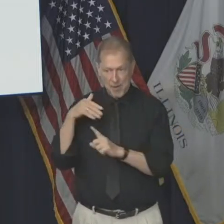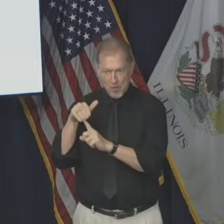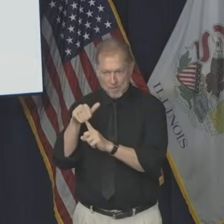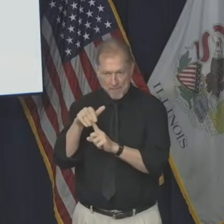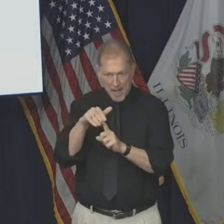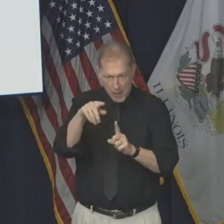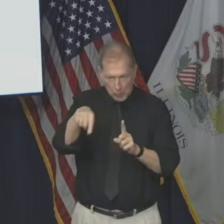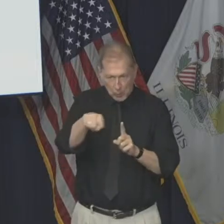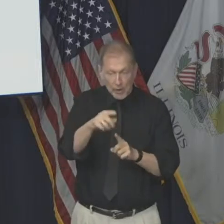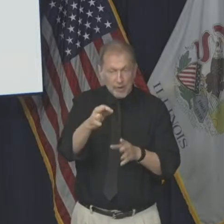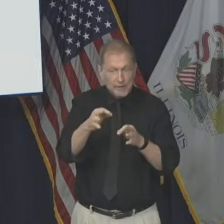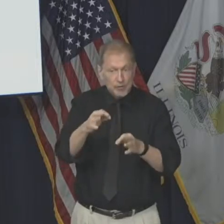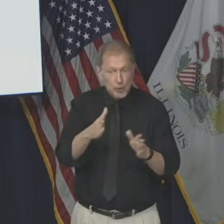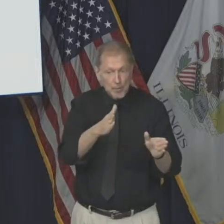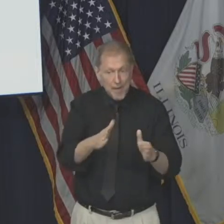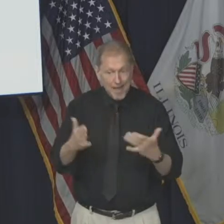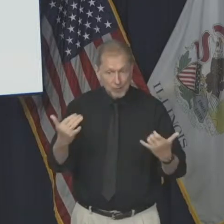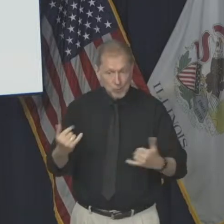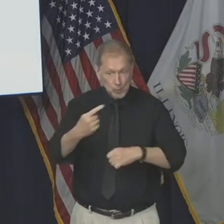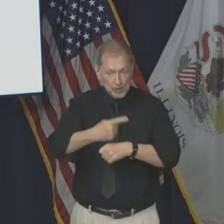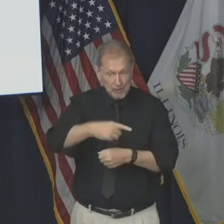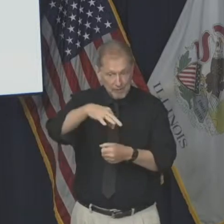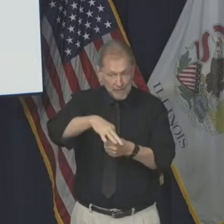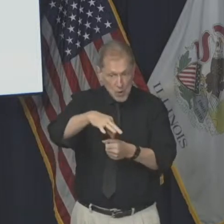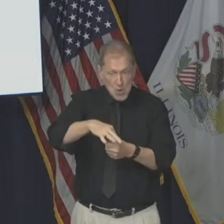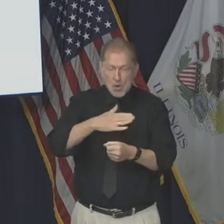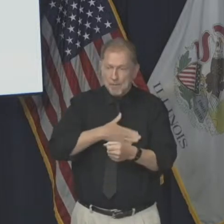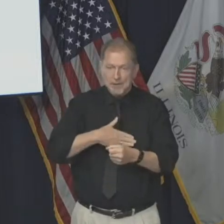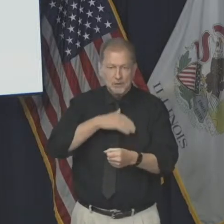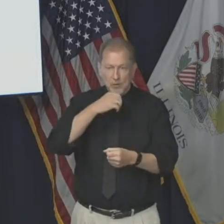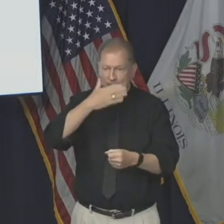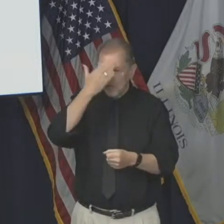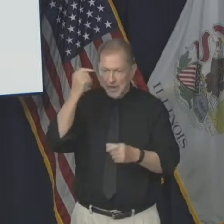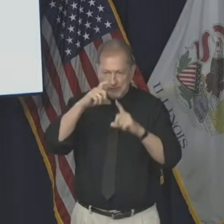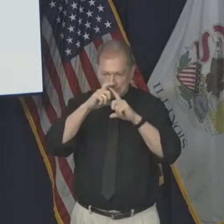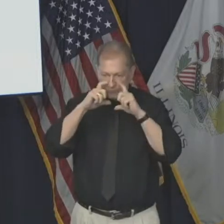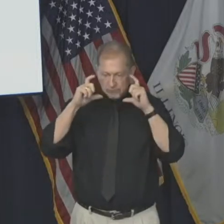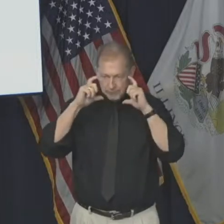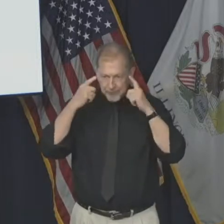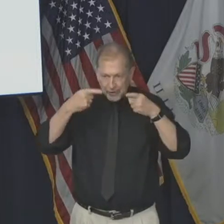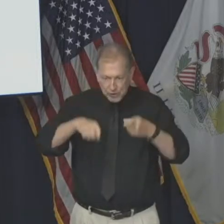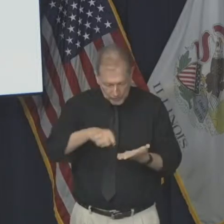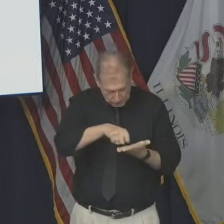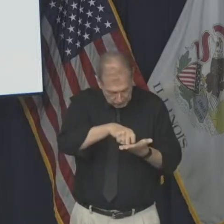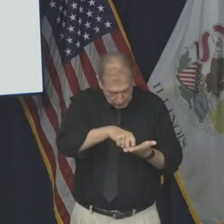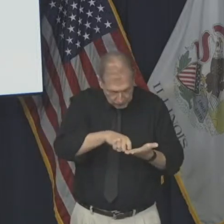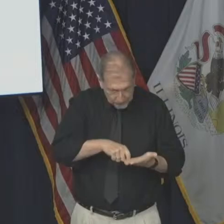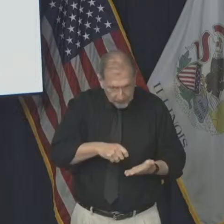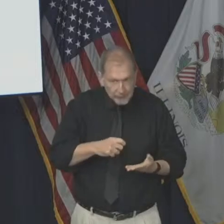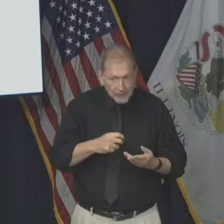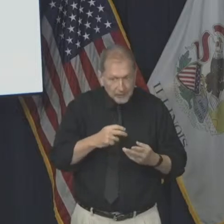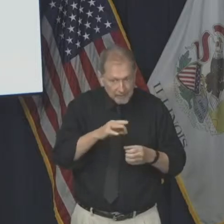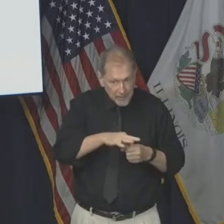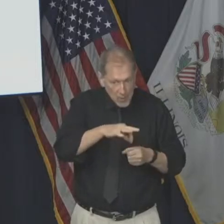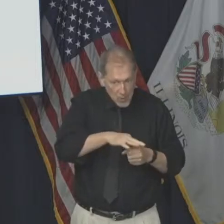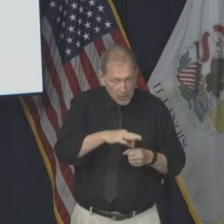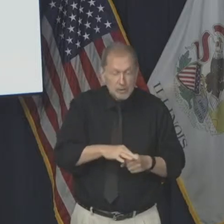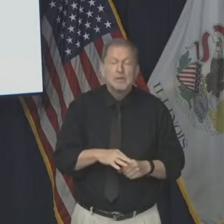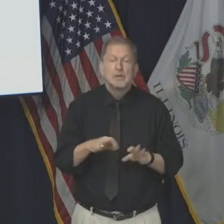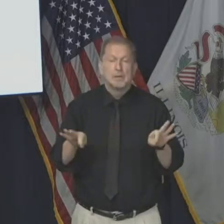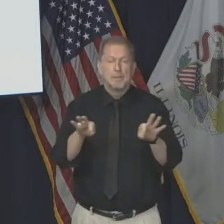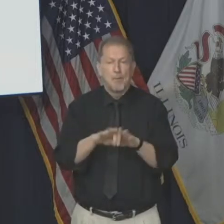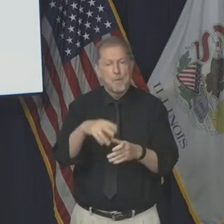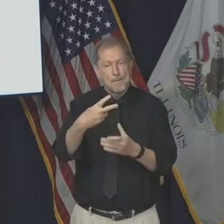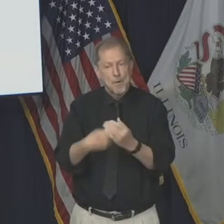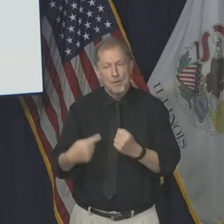way out to vote, please wear your face covering. Please, again, make sure that it covers both your nose and your